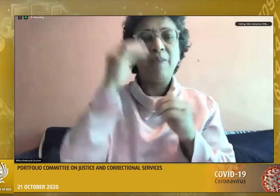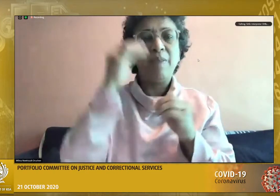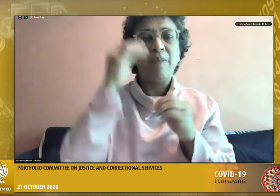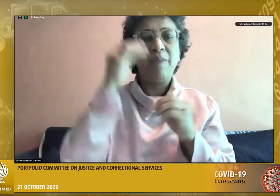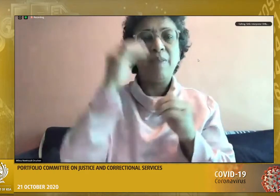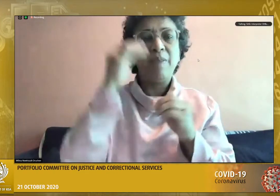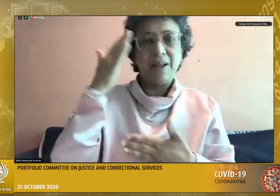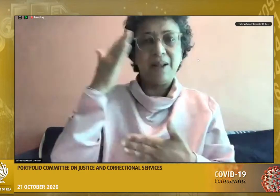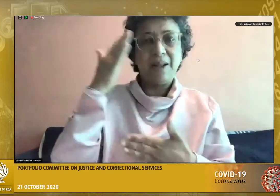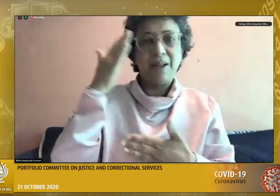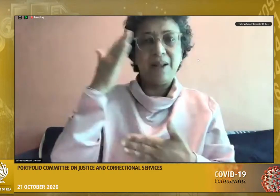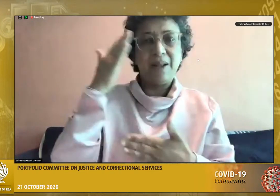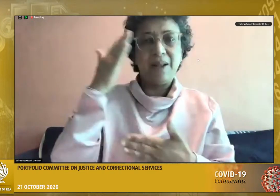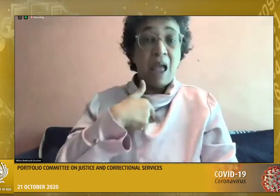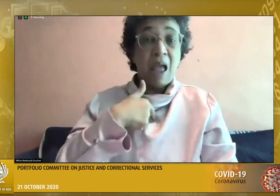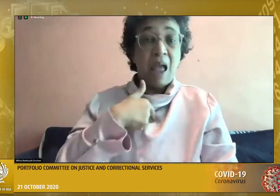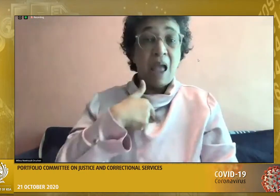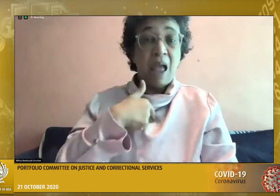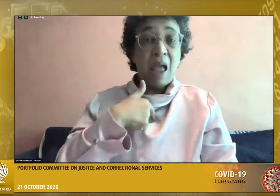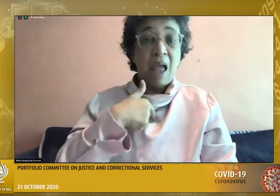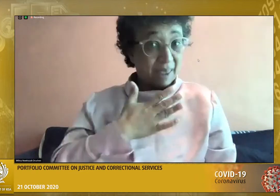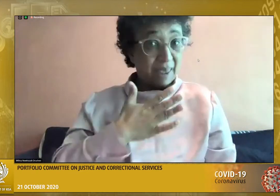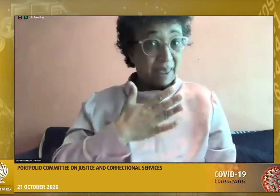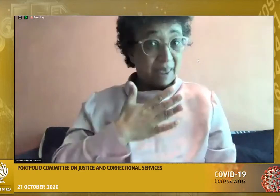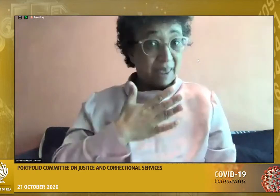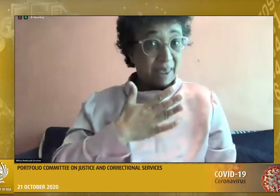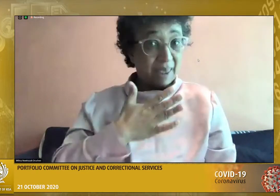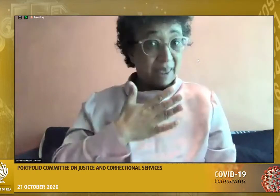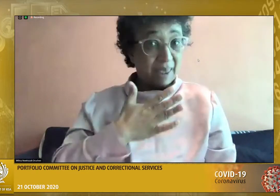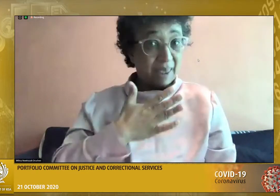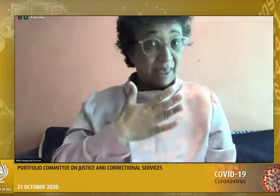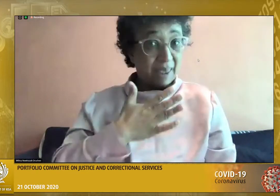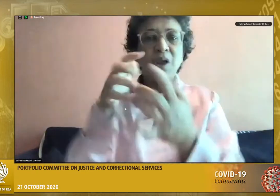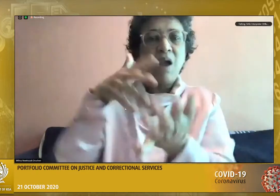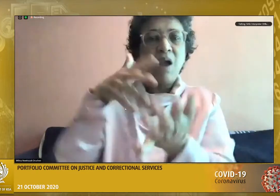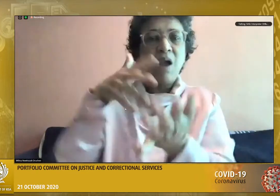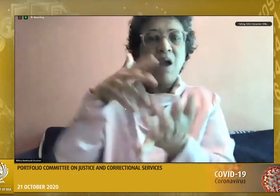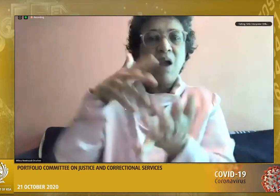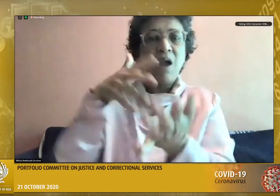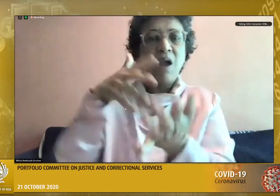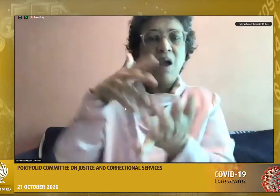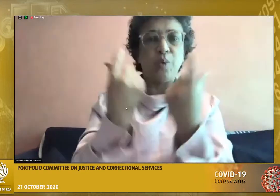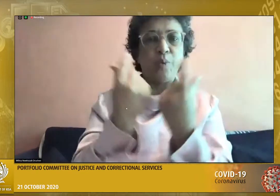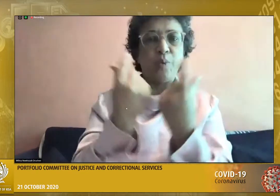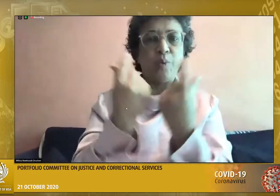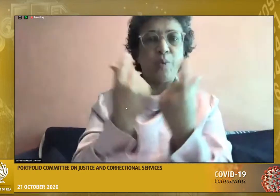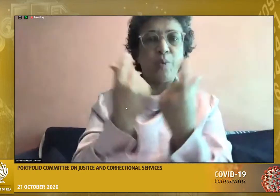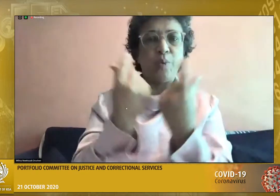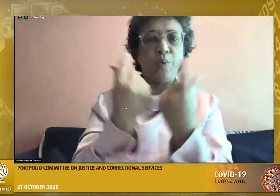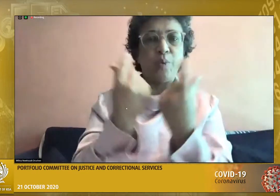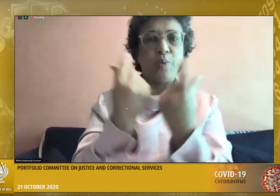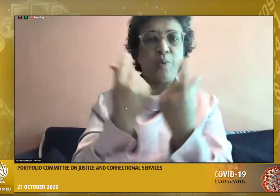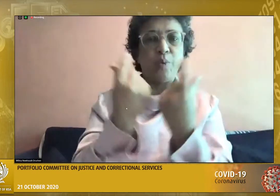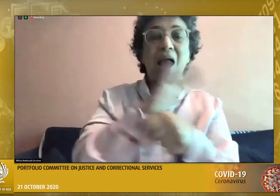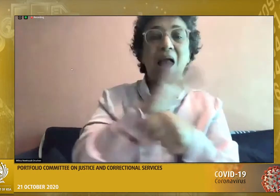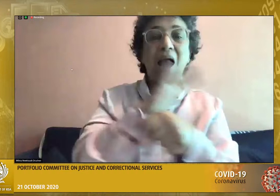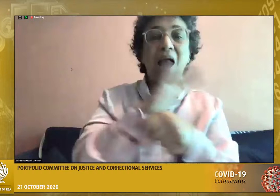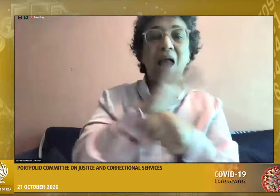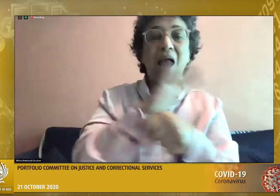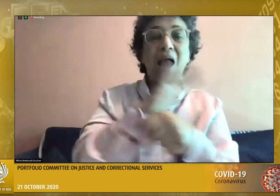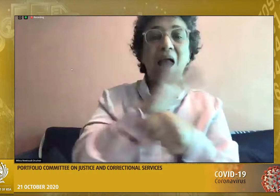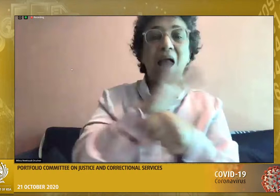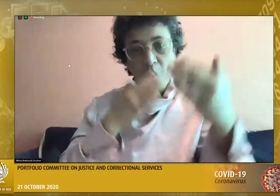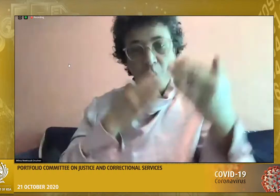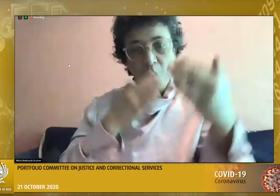law to limit people with mental disabilities. I am very happy with the term of